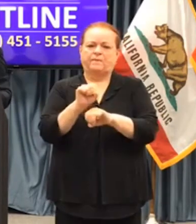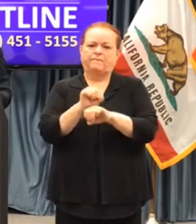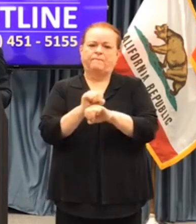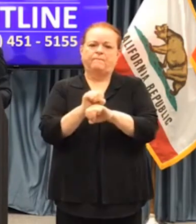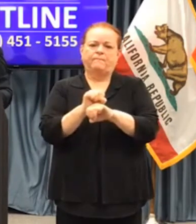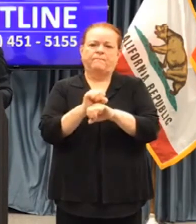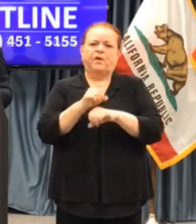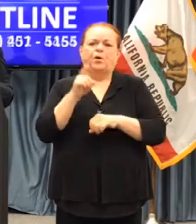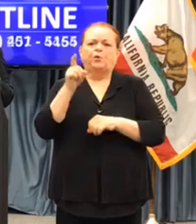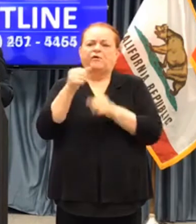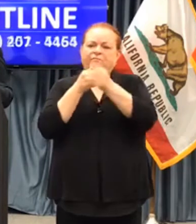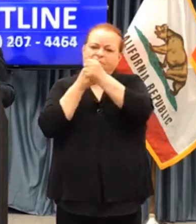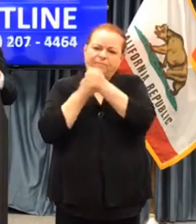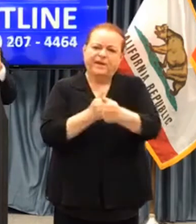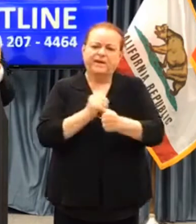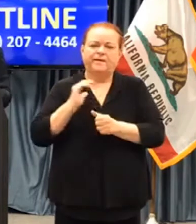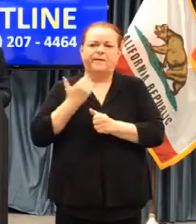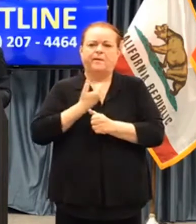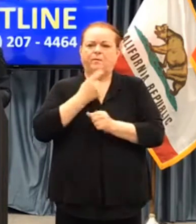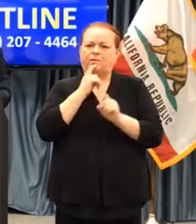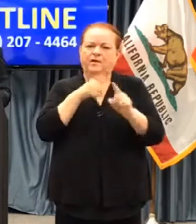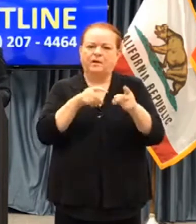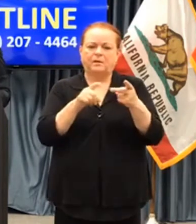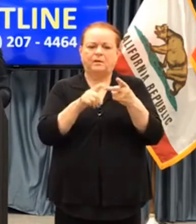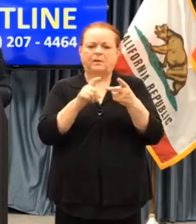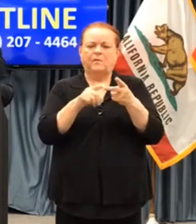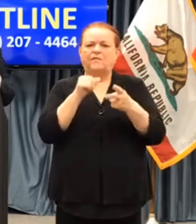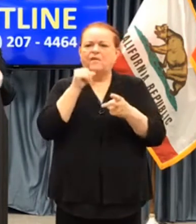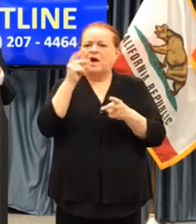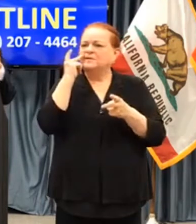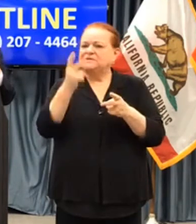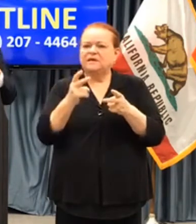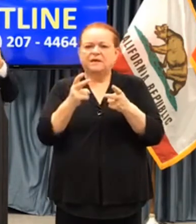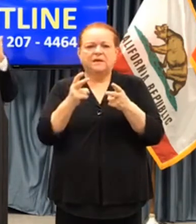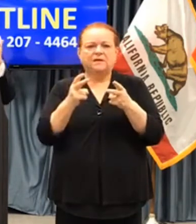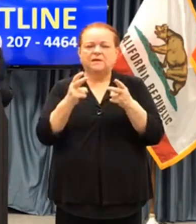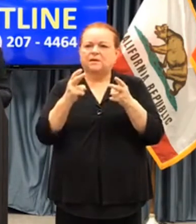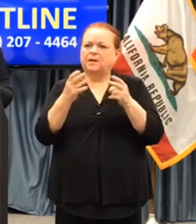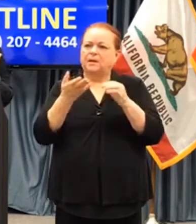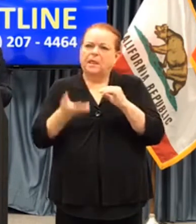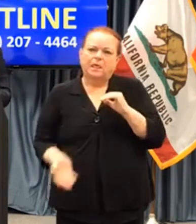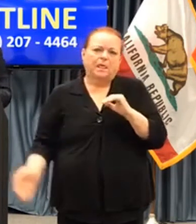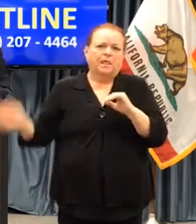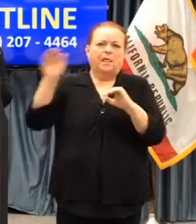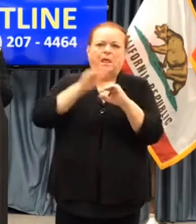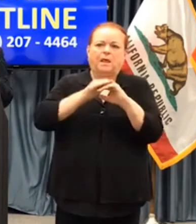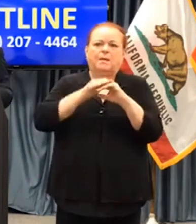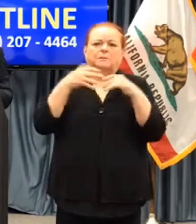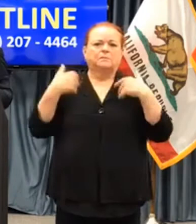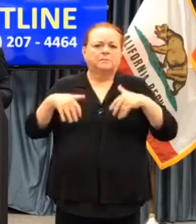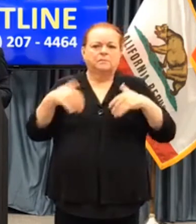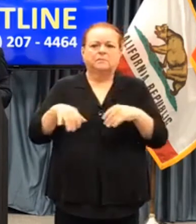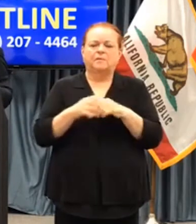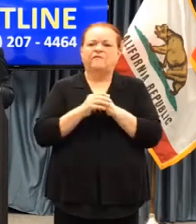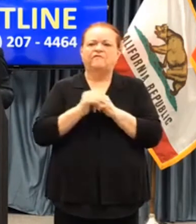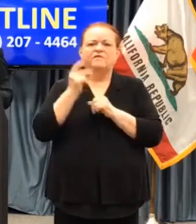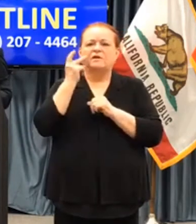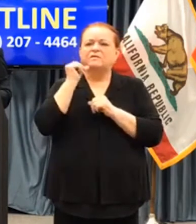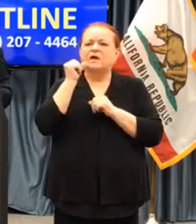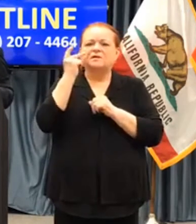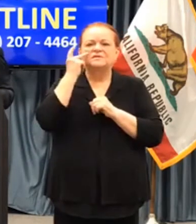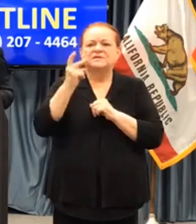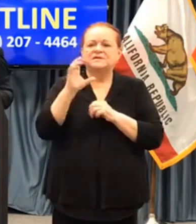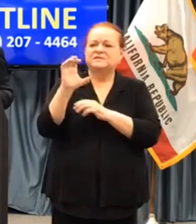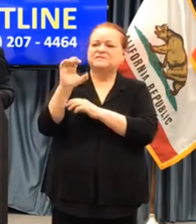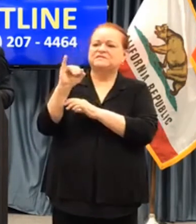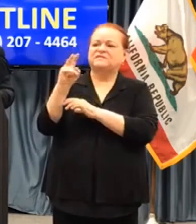our efforts. We haven't seen excessive price gouging. We haven't seen successive incidents of civil disobedience